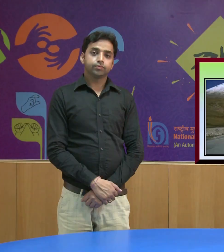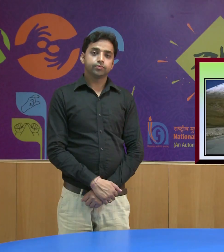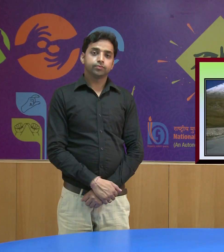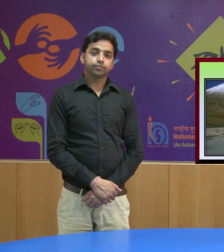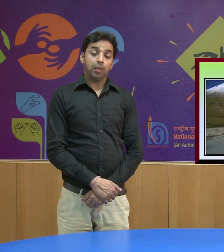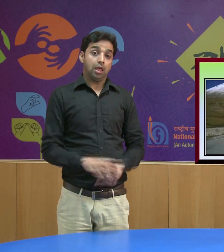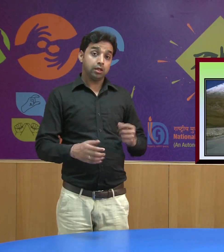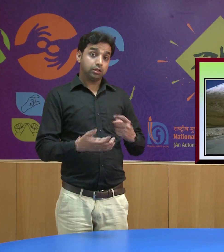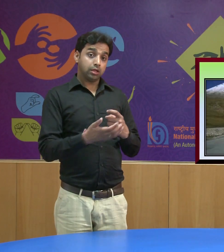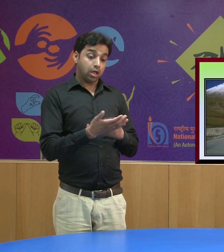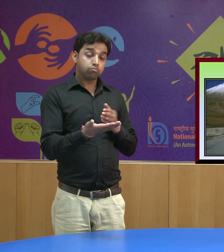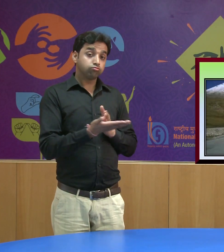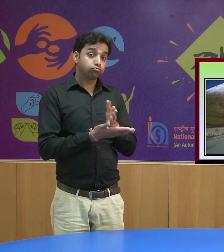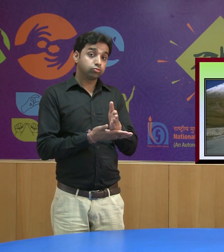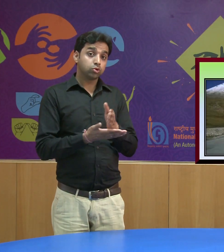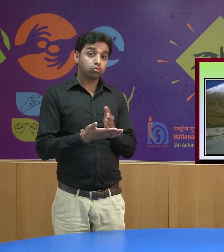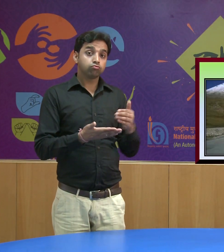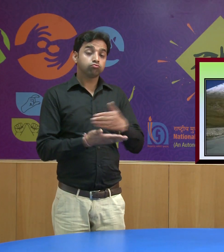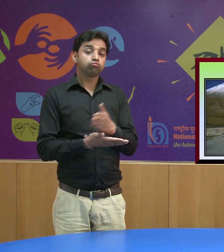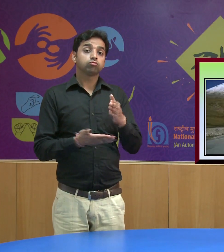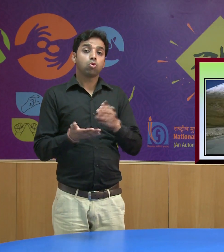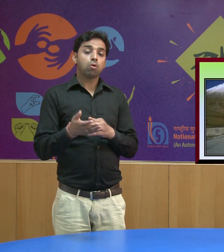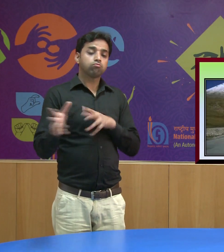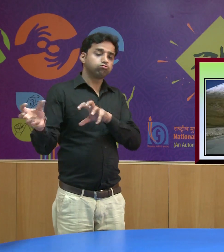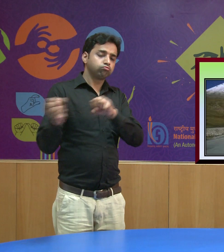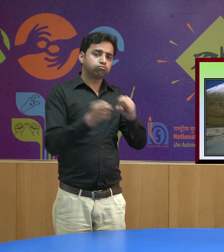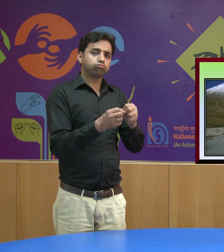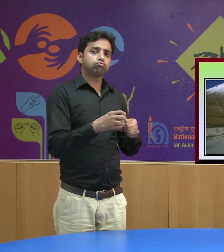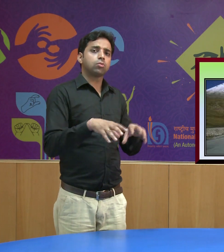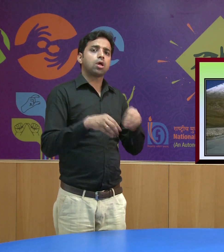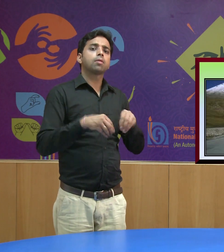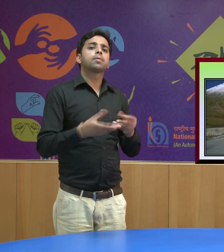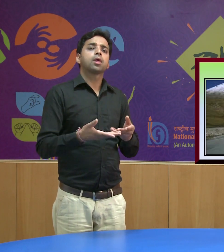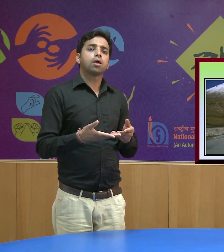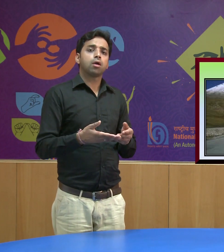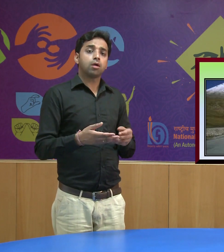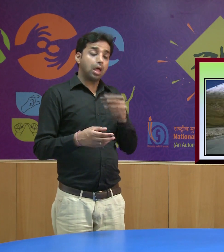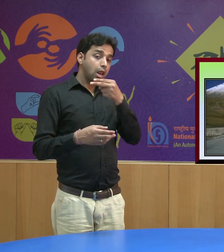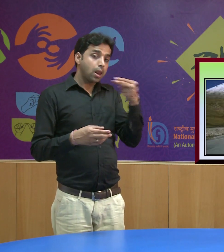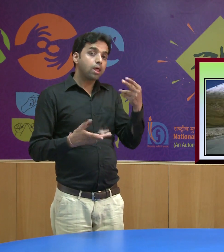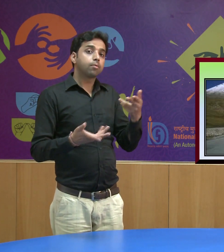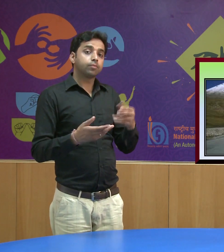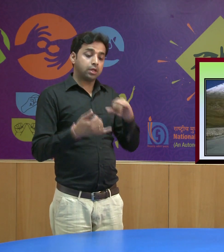The route that was taken by them was called Silk